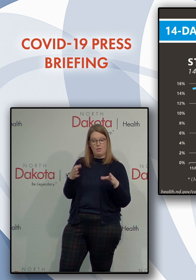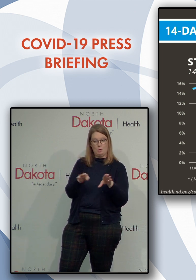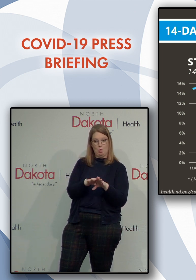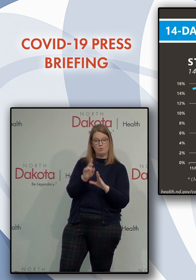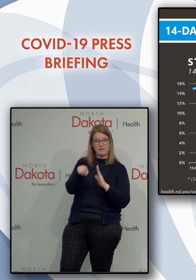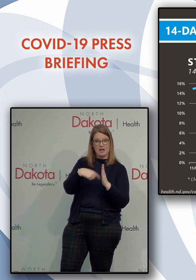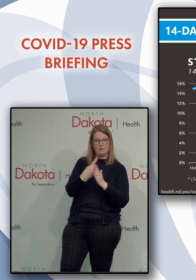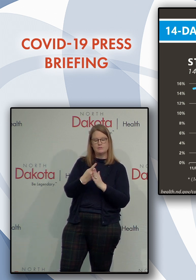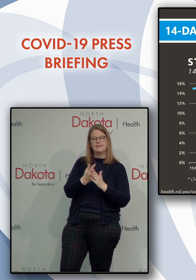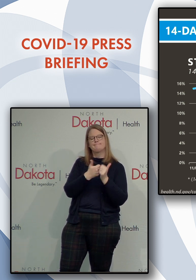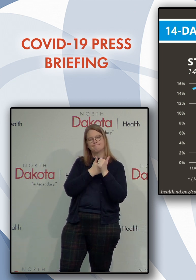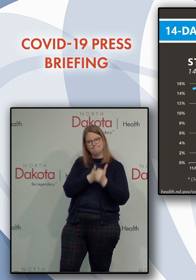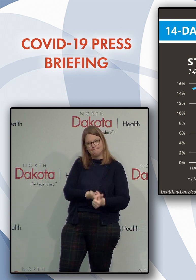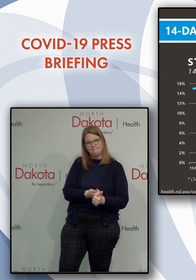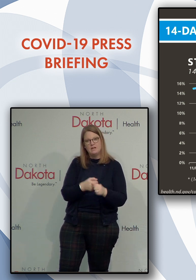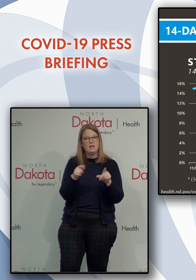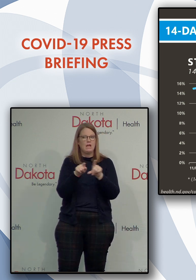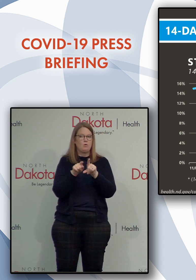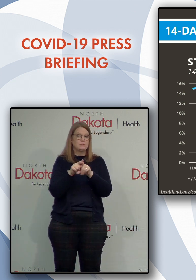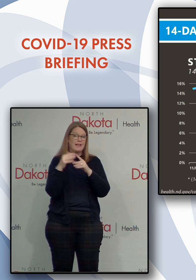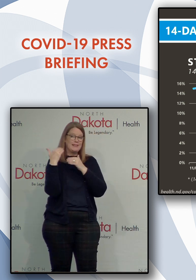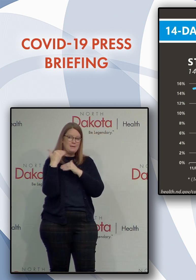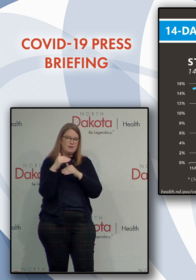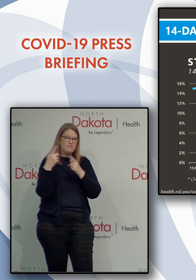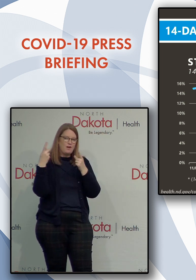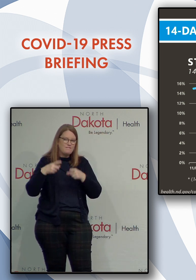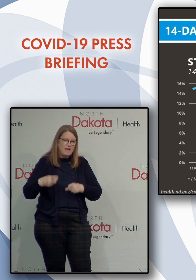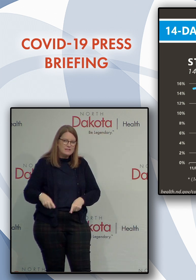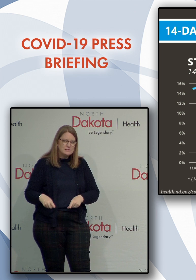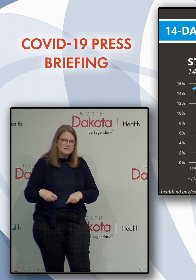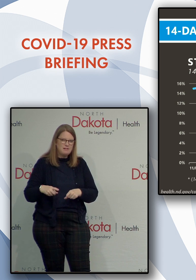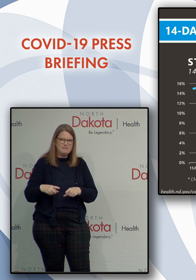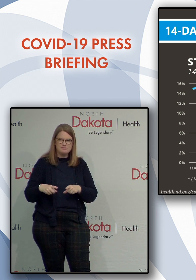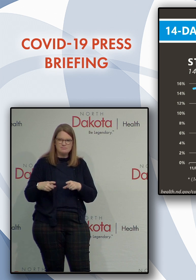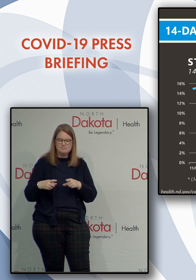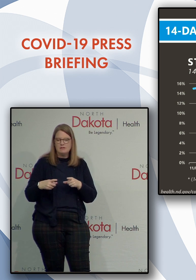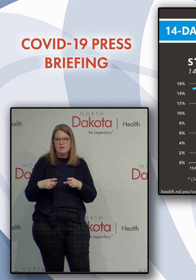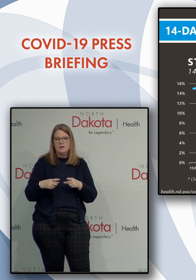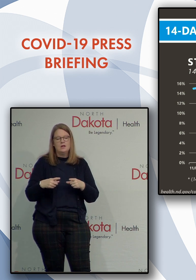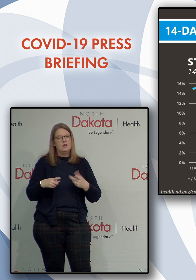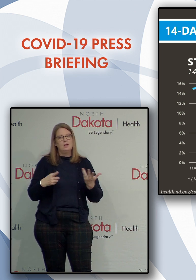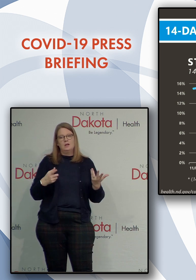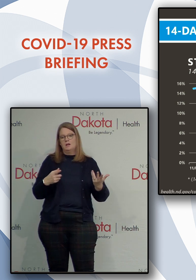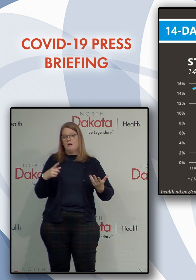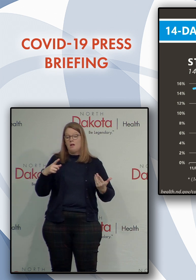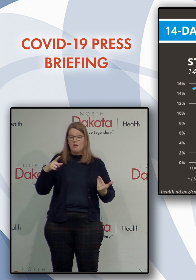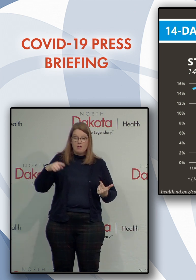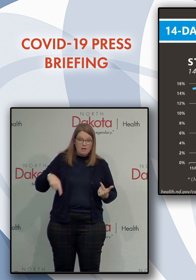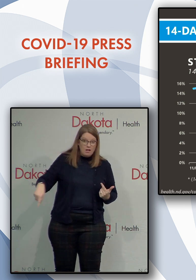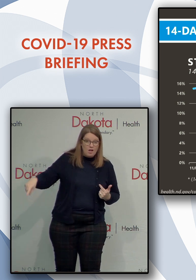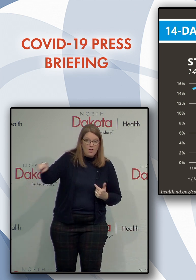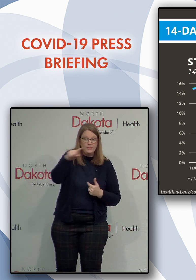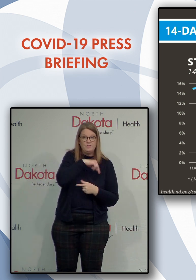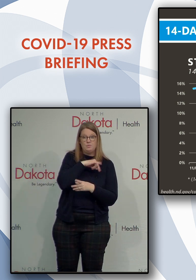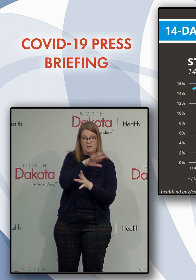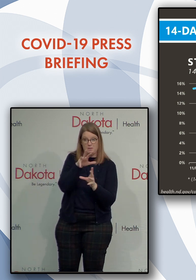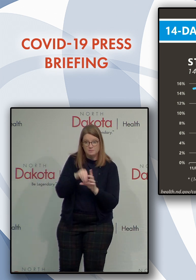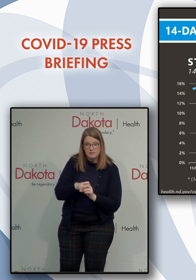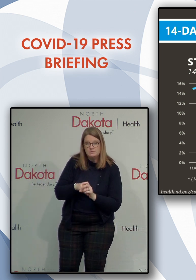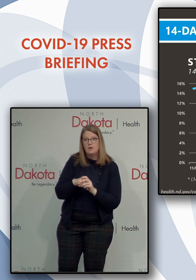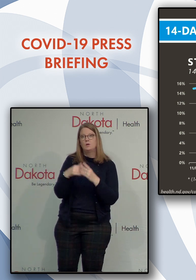closing hours and the limitations, event closures, everybody that's been touched by this is playing a part in seeing